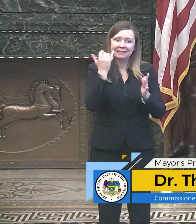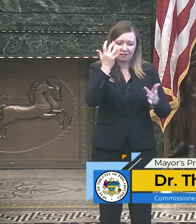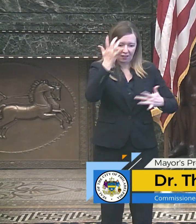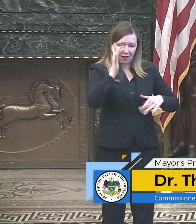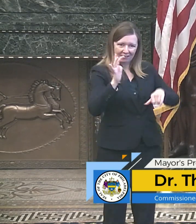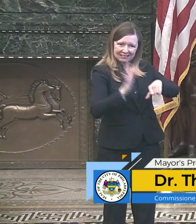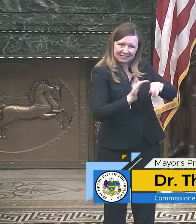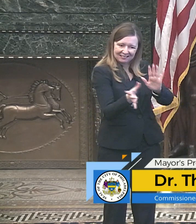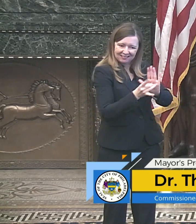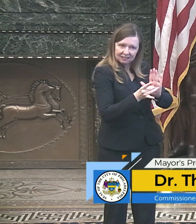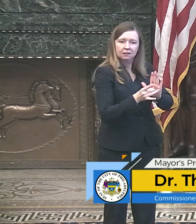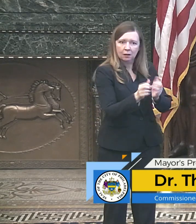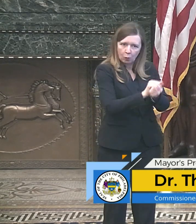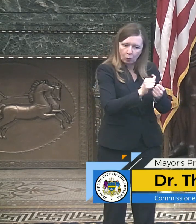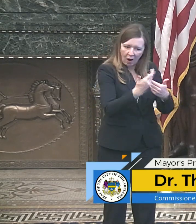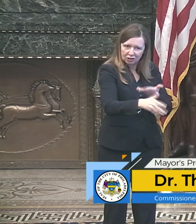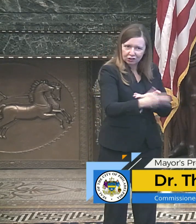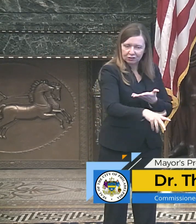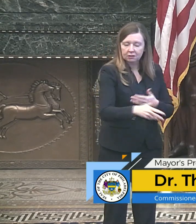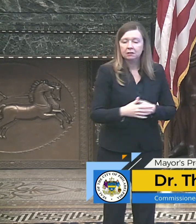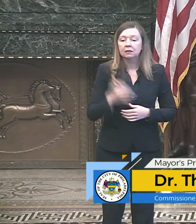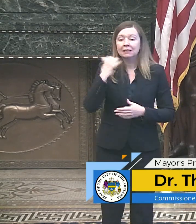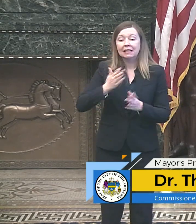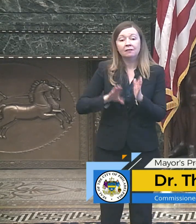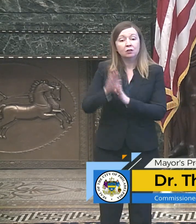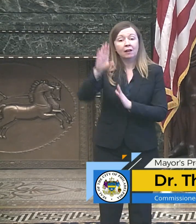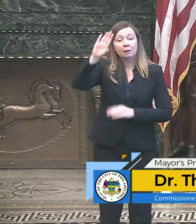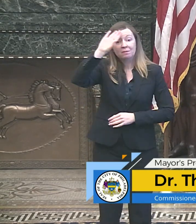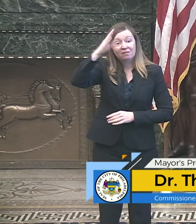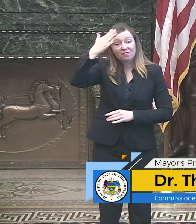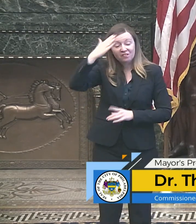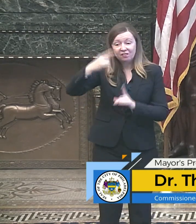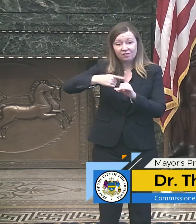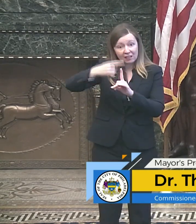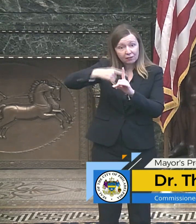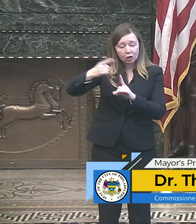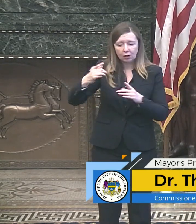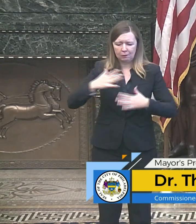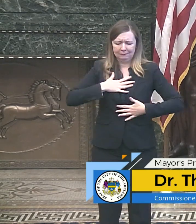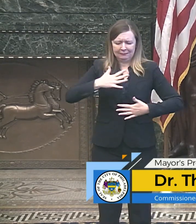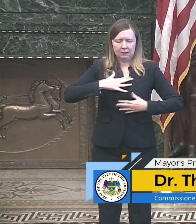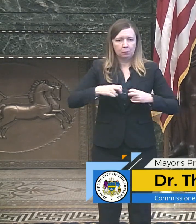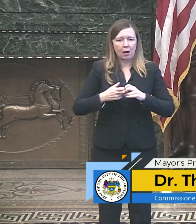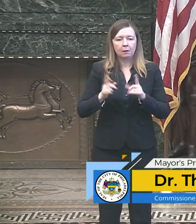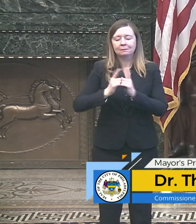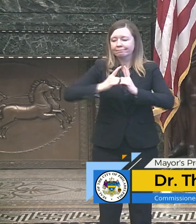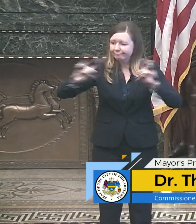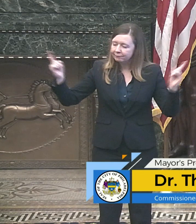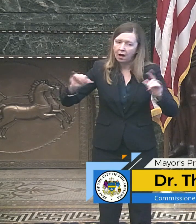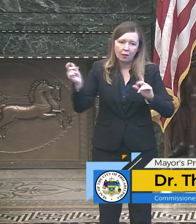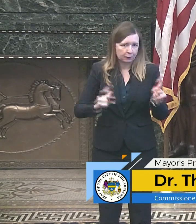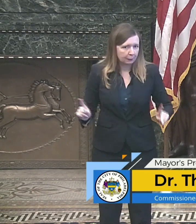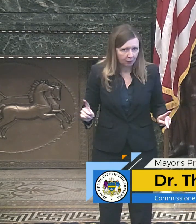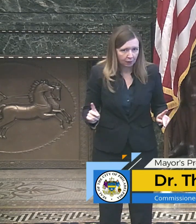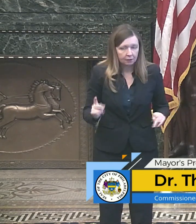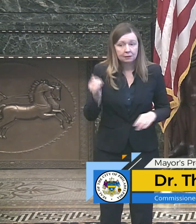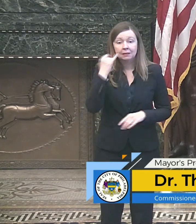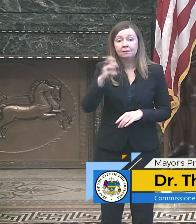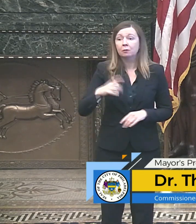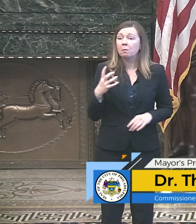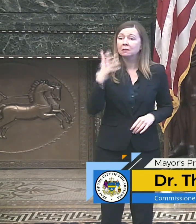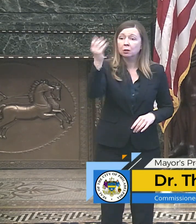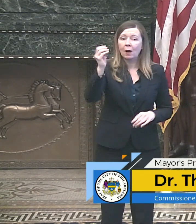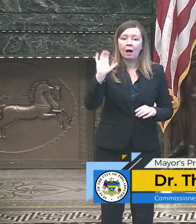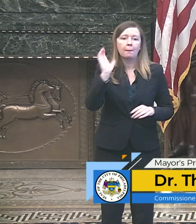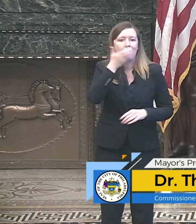off. If you develop fever and respiratory symptoms, it's particularly important that you stay away from others. If you have to go out, wear a